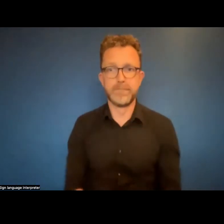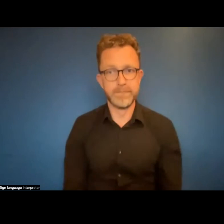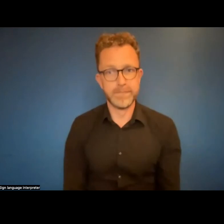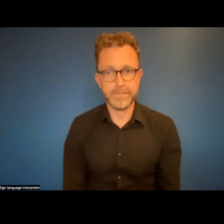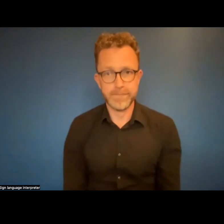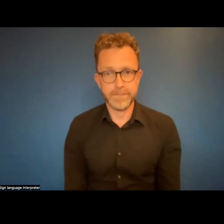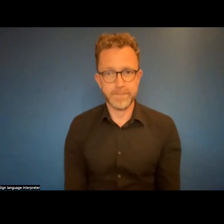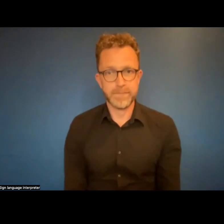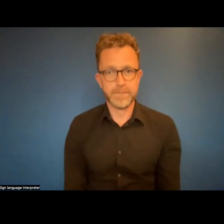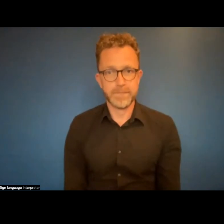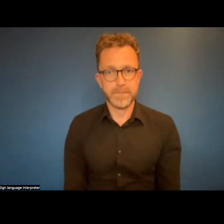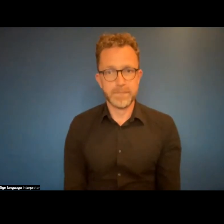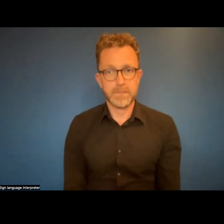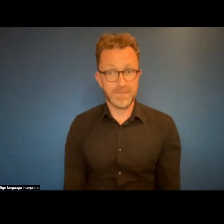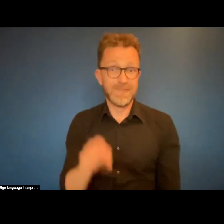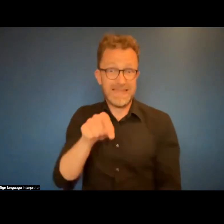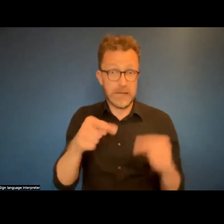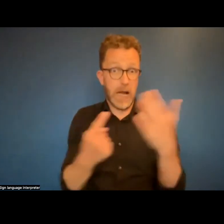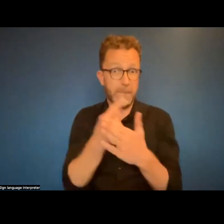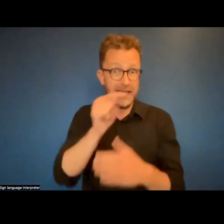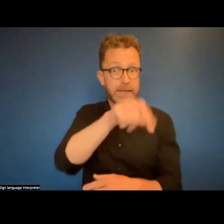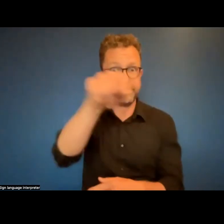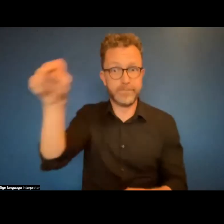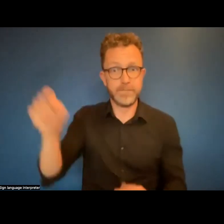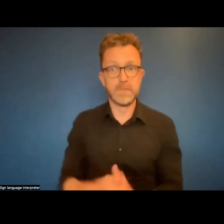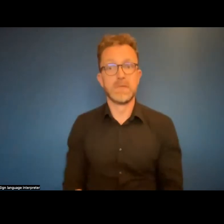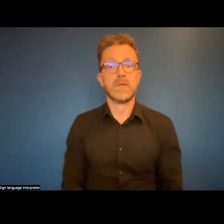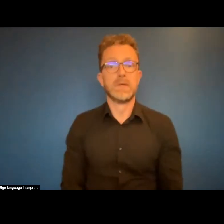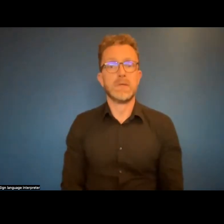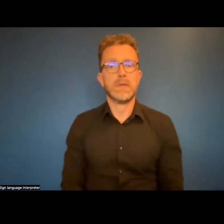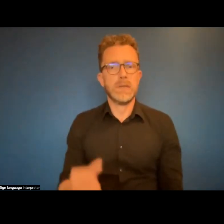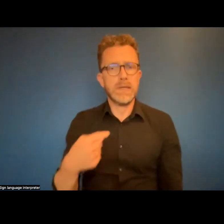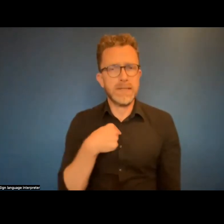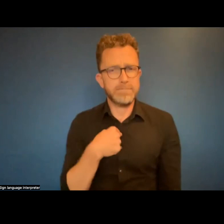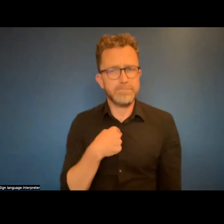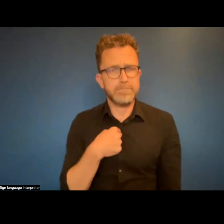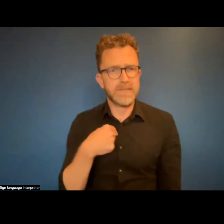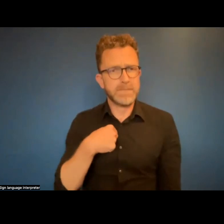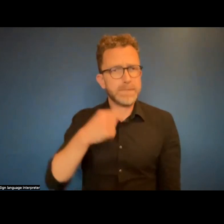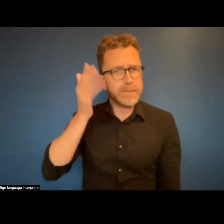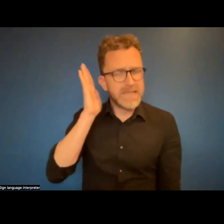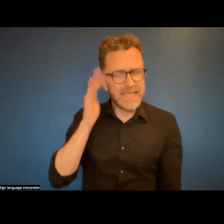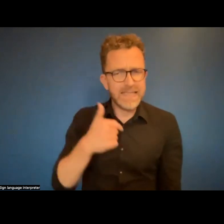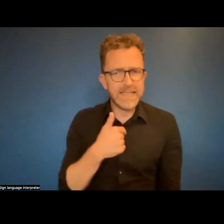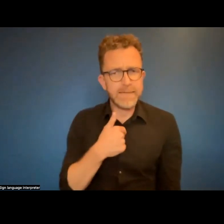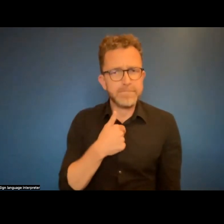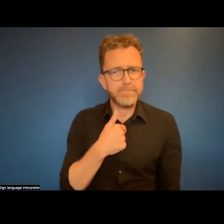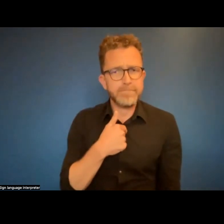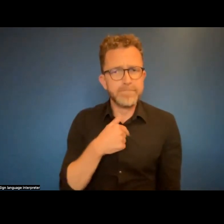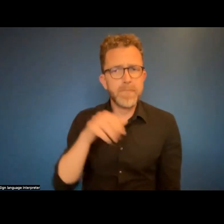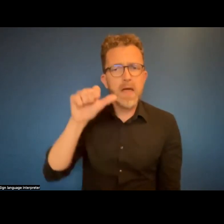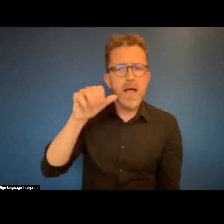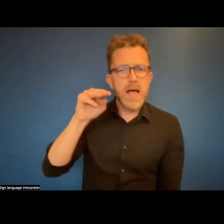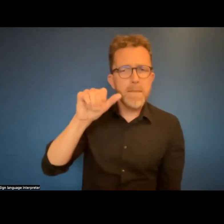clarify in relation to opposing this memorandum of understanding. She did not understand the